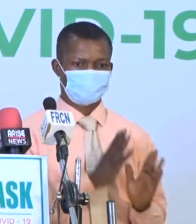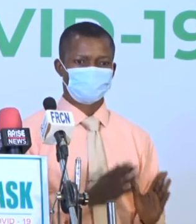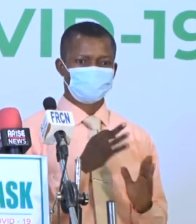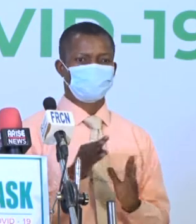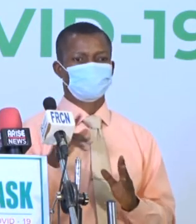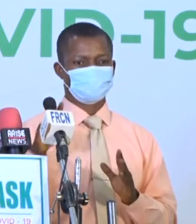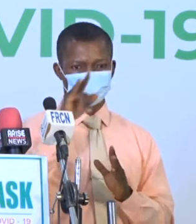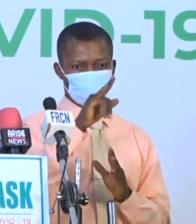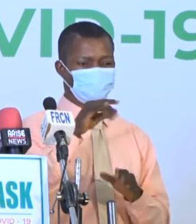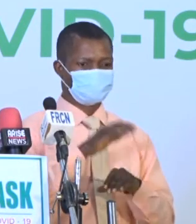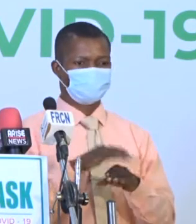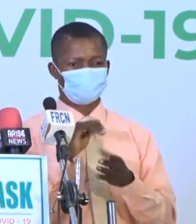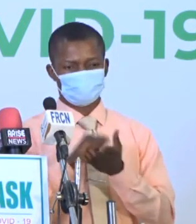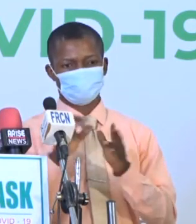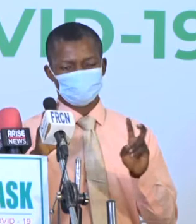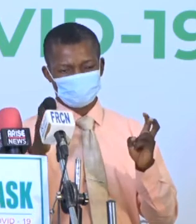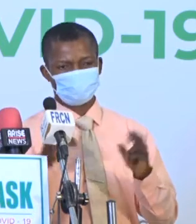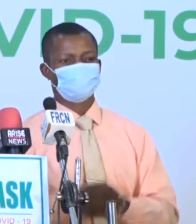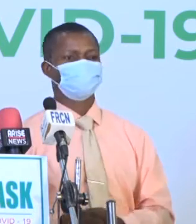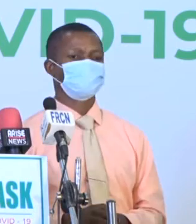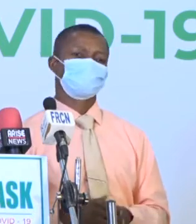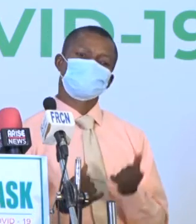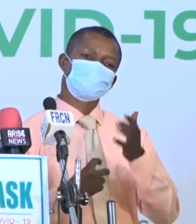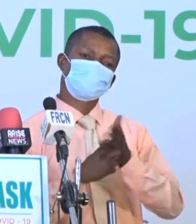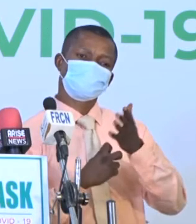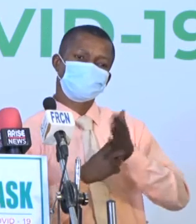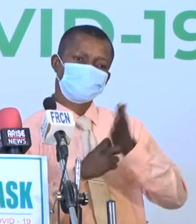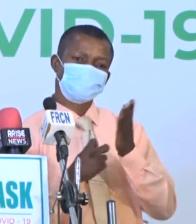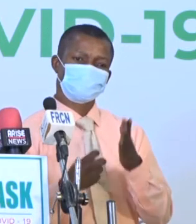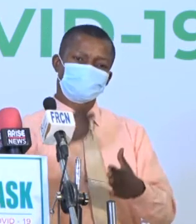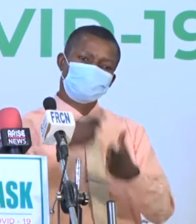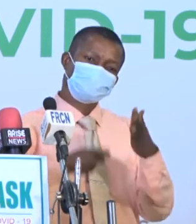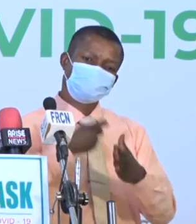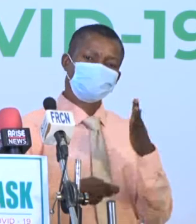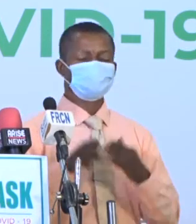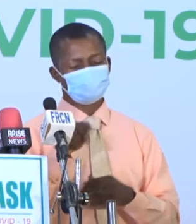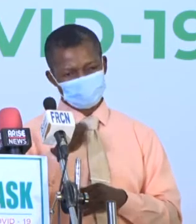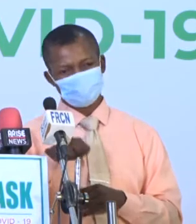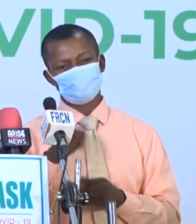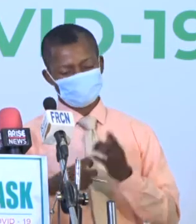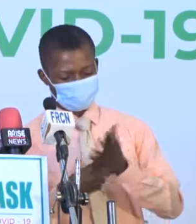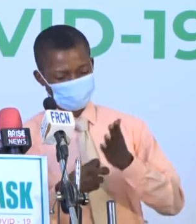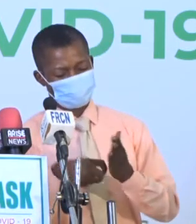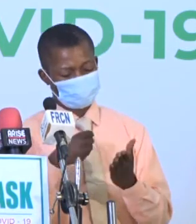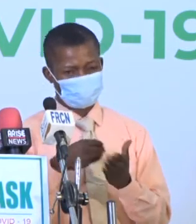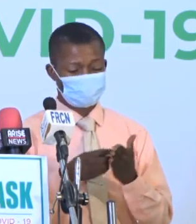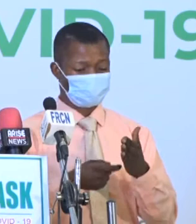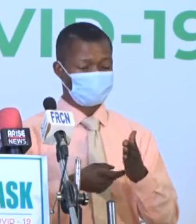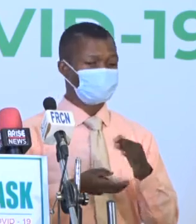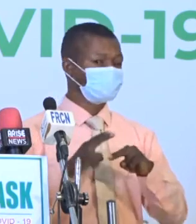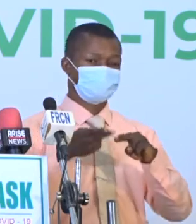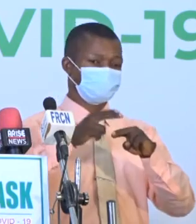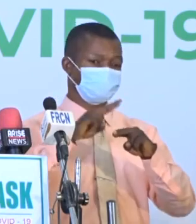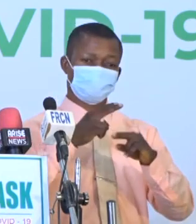the bailout. As regards tickets prices, yes, ticket prices have gone up